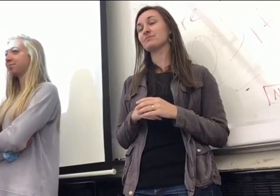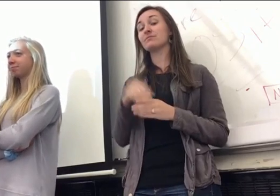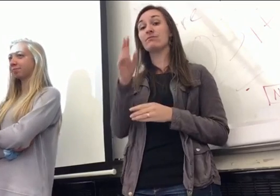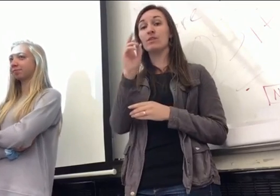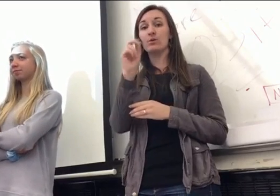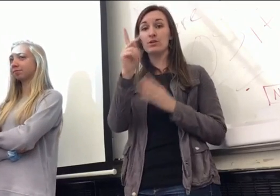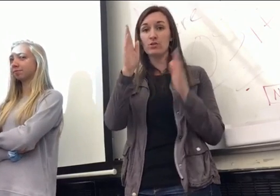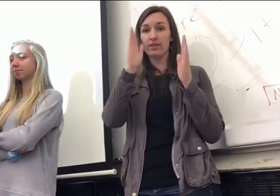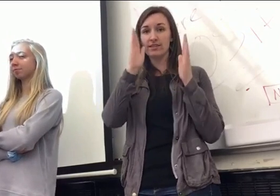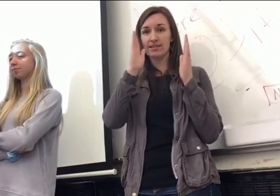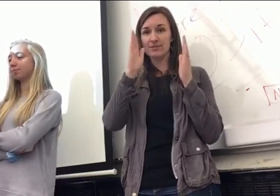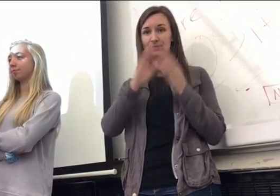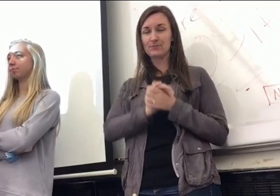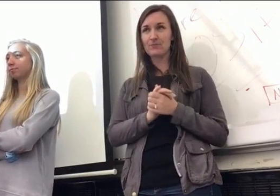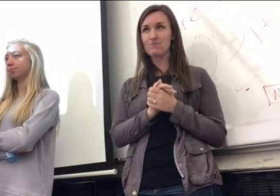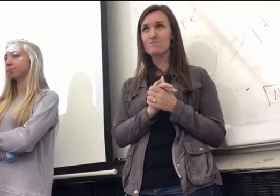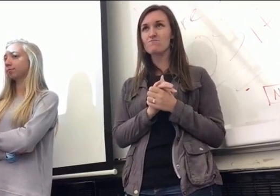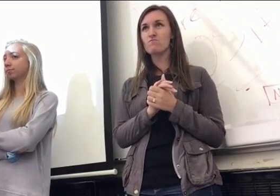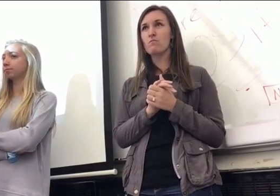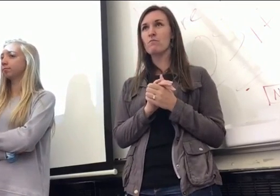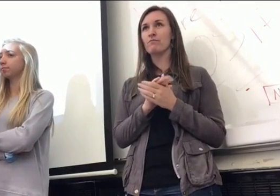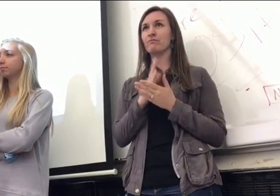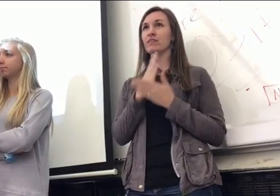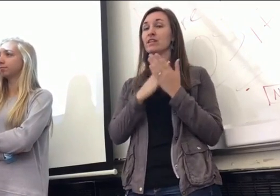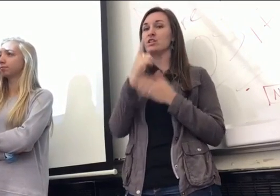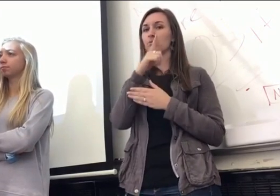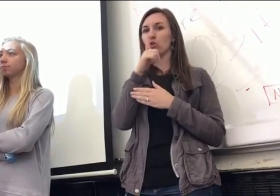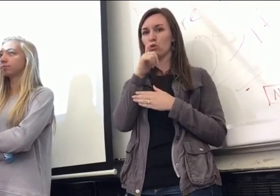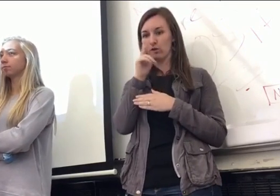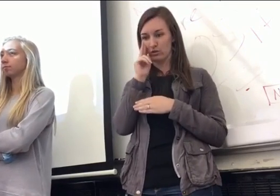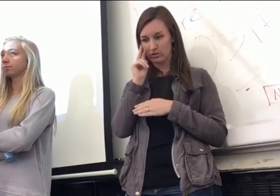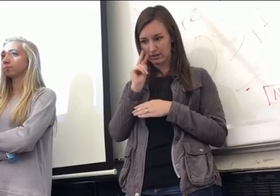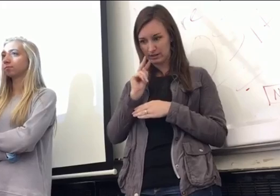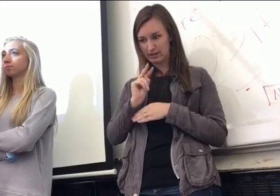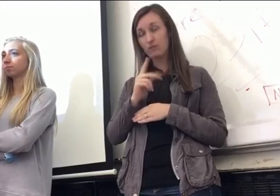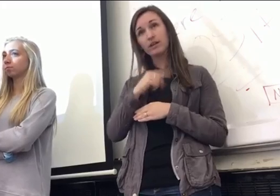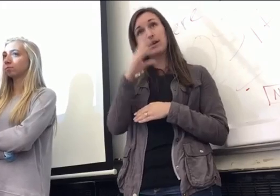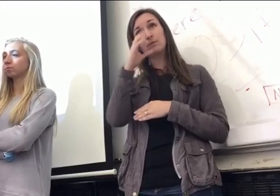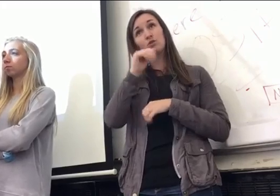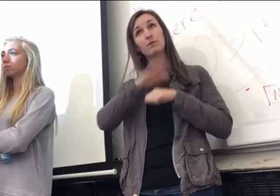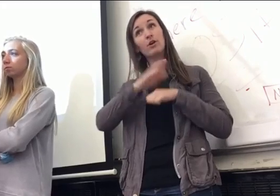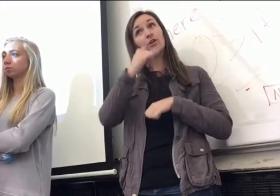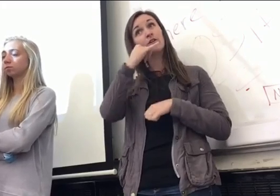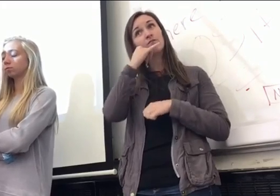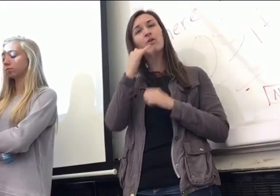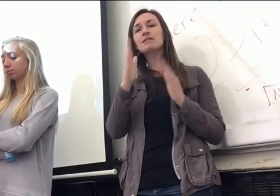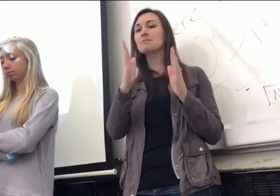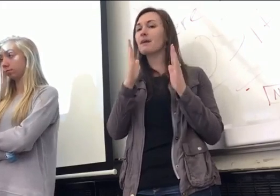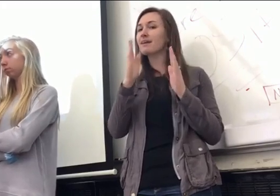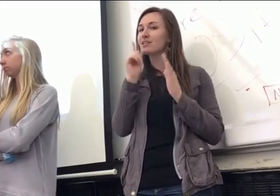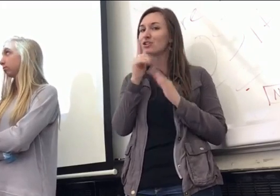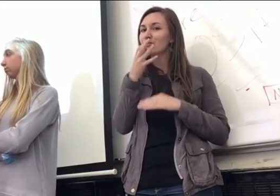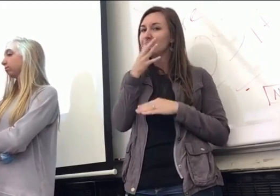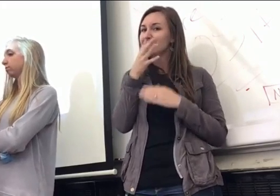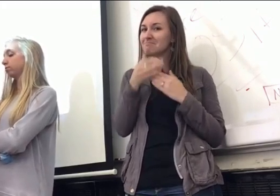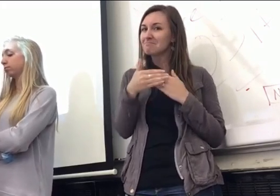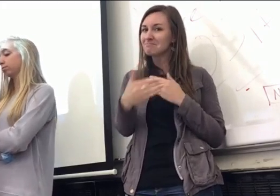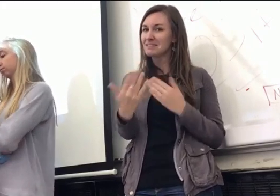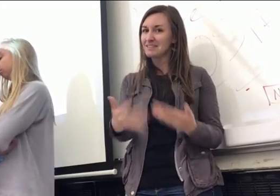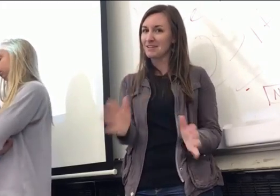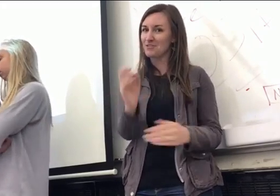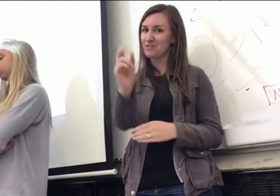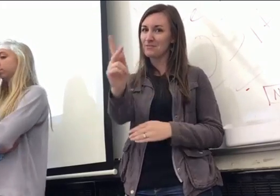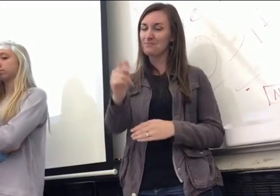Alright, so listen. Shh. And some of you who are looking down, which I'm assuming is on your phones, just stay with me for a little bit longer, okay?